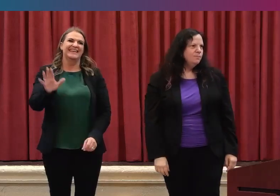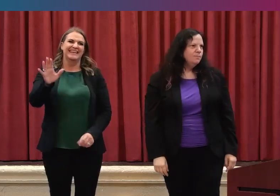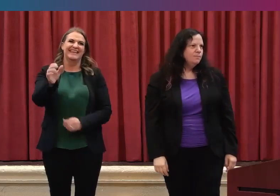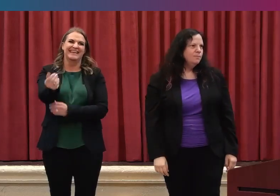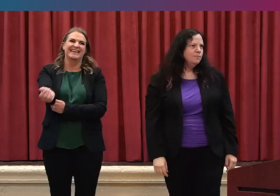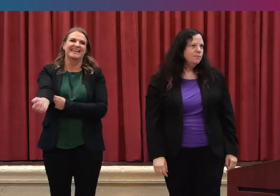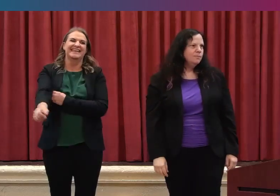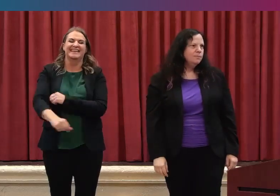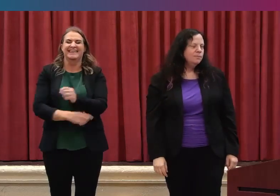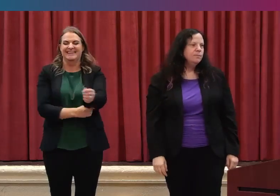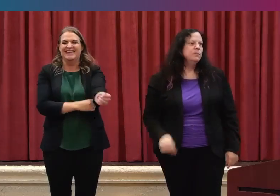that happen to you.